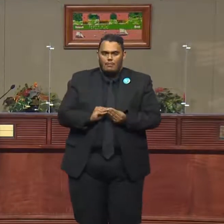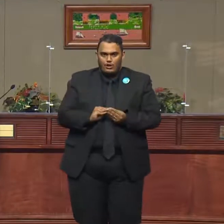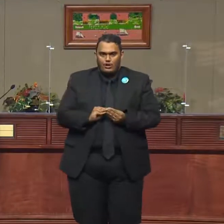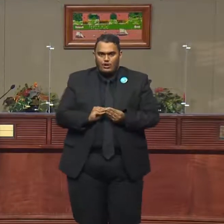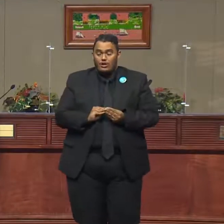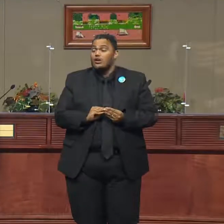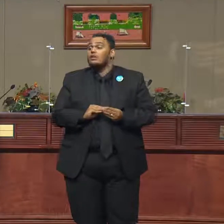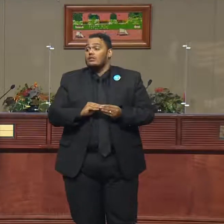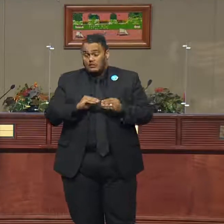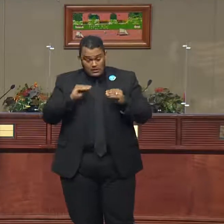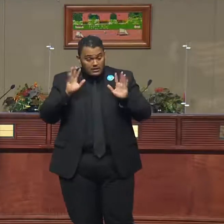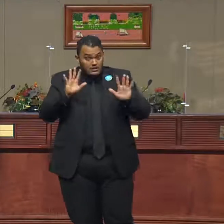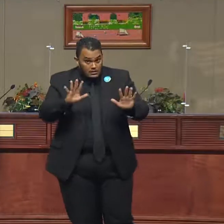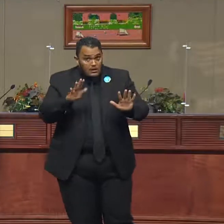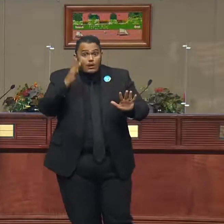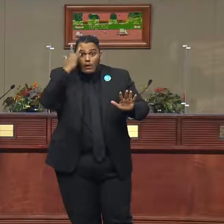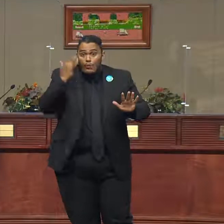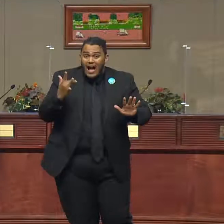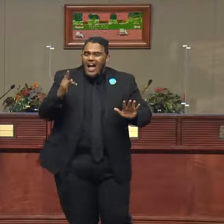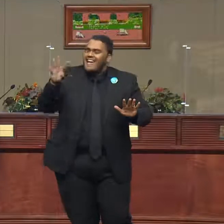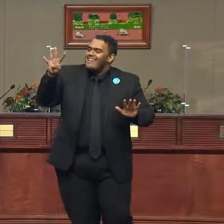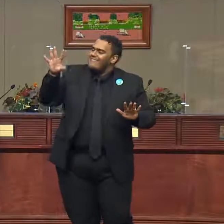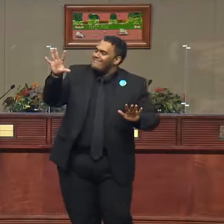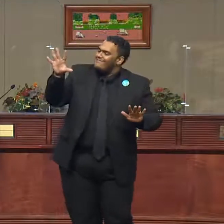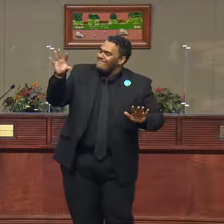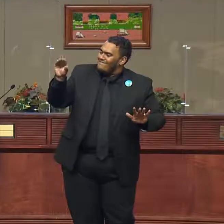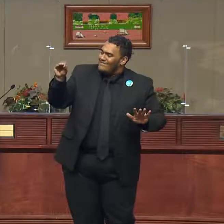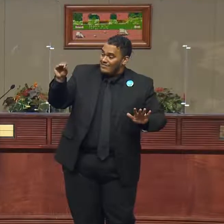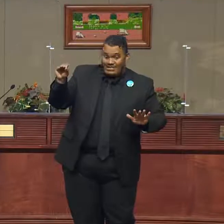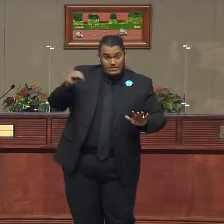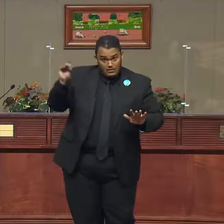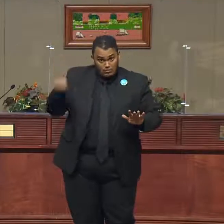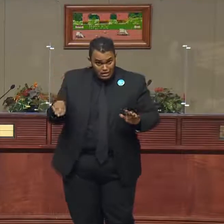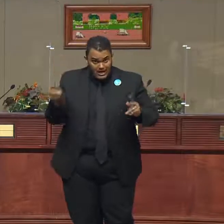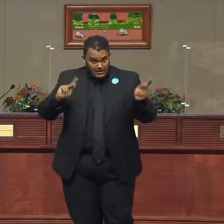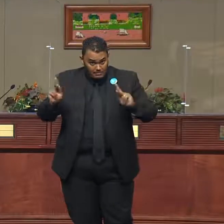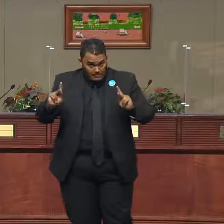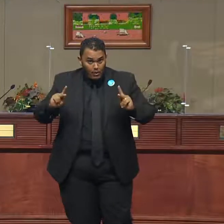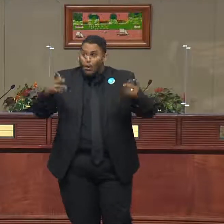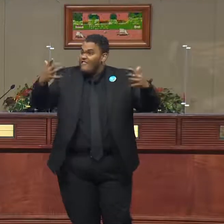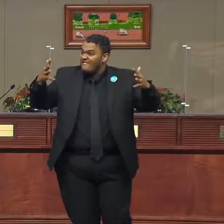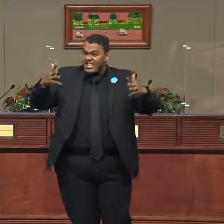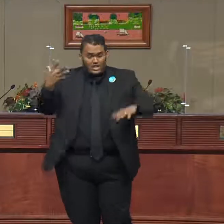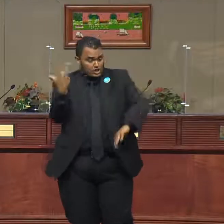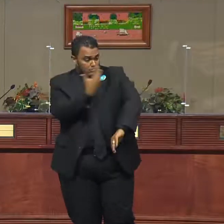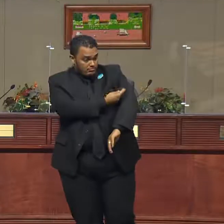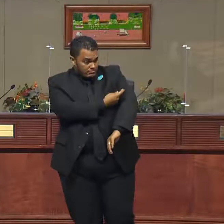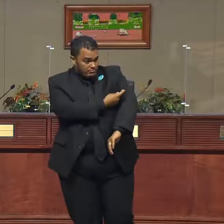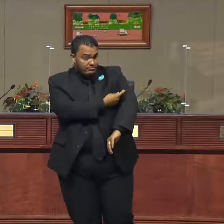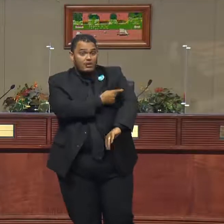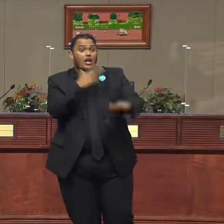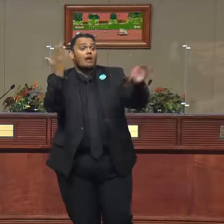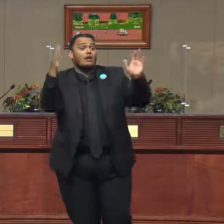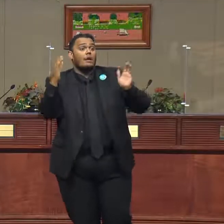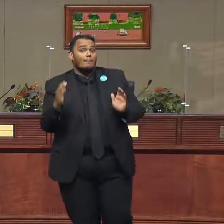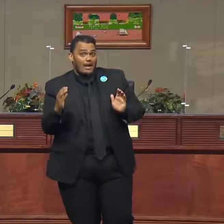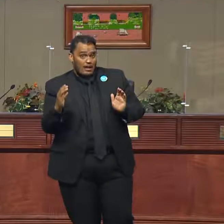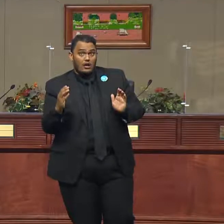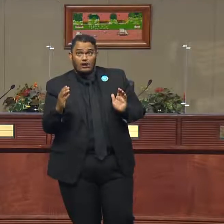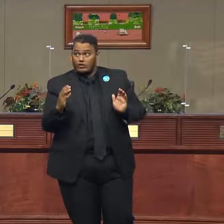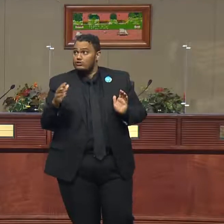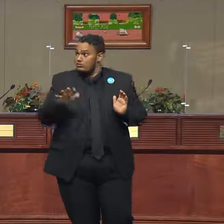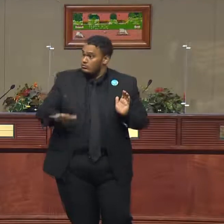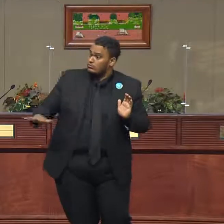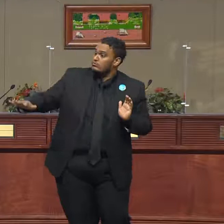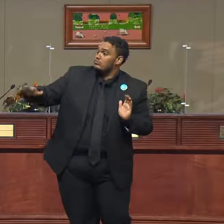with 50% of the population vaccinated and the number of natural immunity that we have in the community, then we